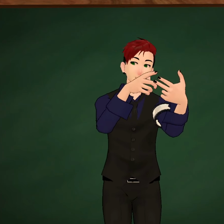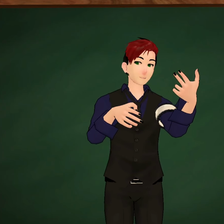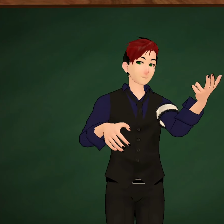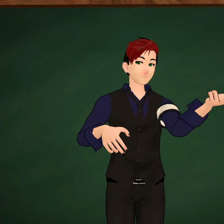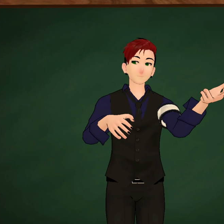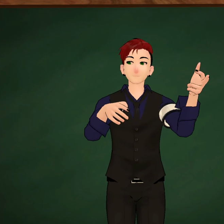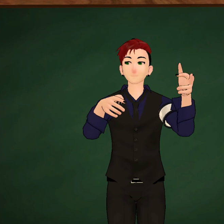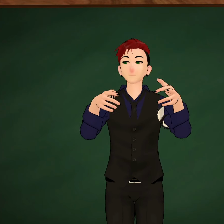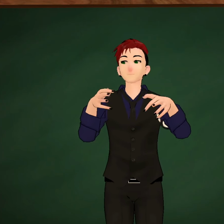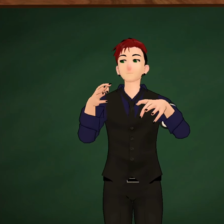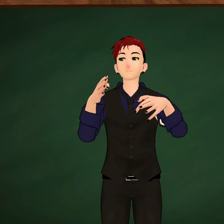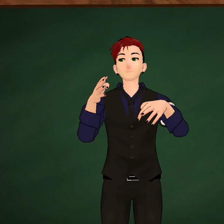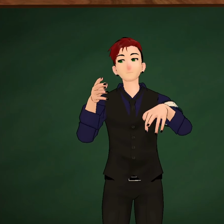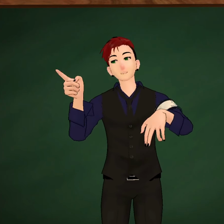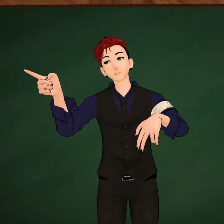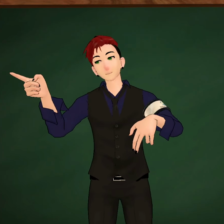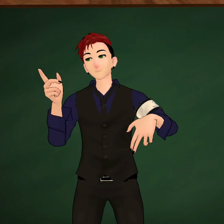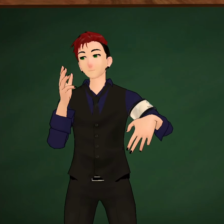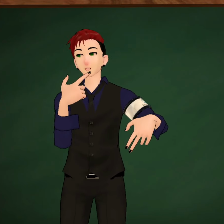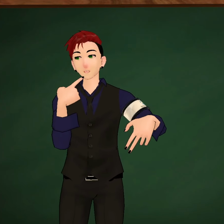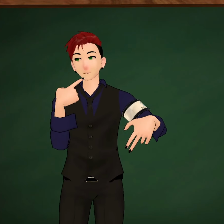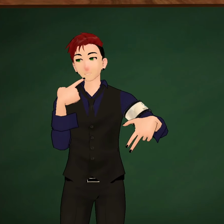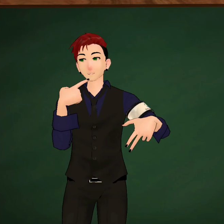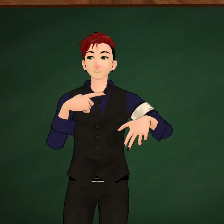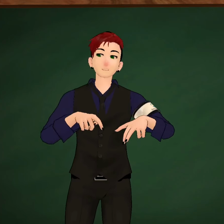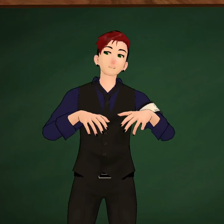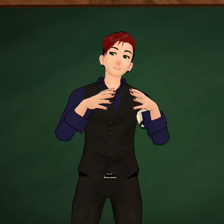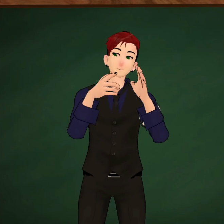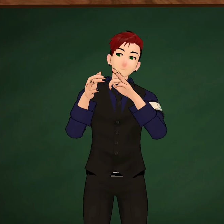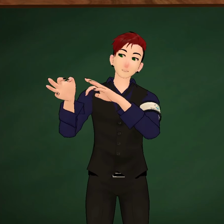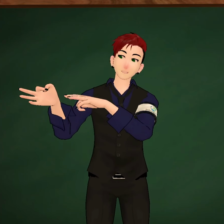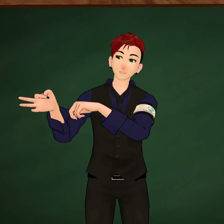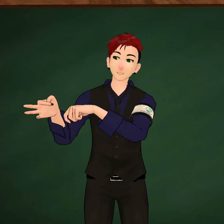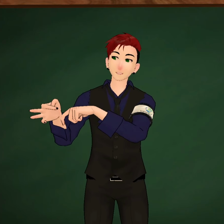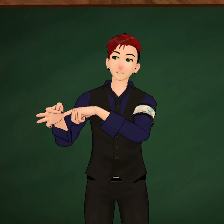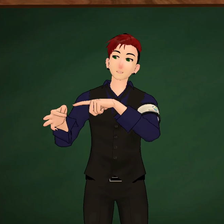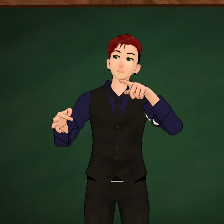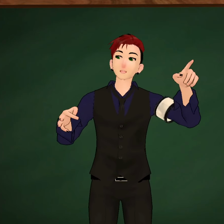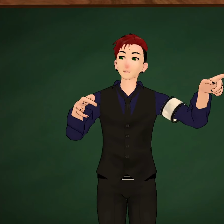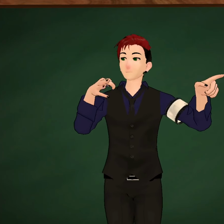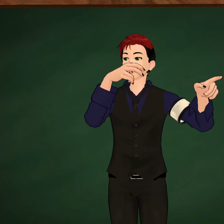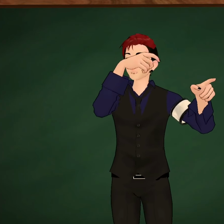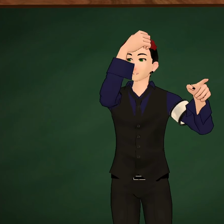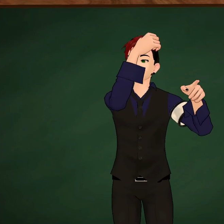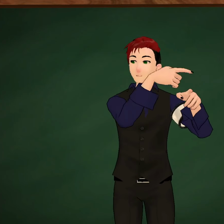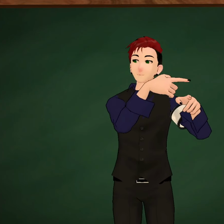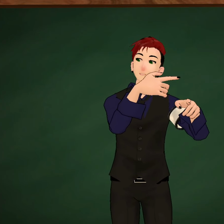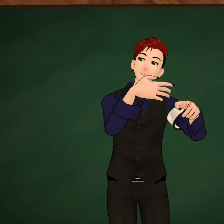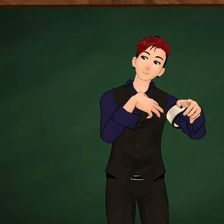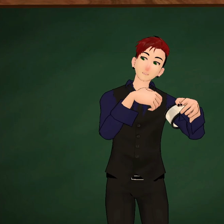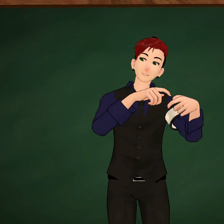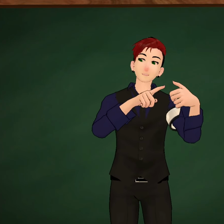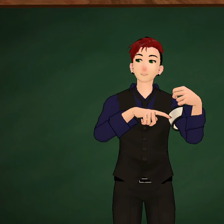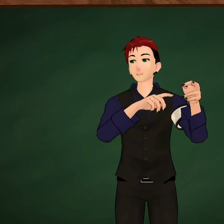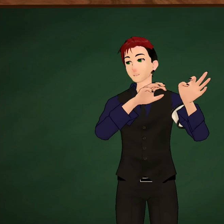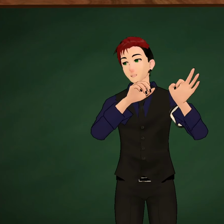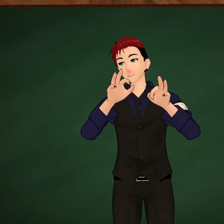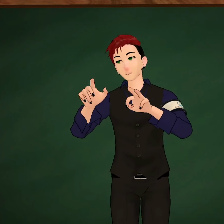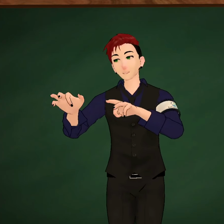brothers. And then mom said, da-da-da-da-da-da-da-da, and then my brother was complaining about